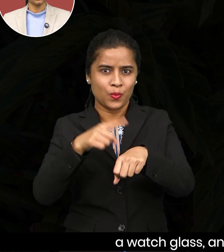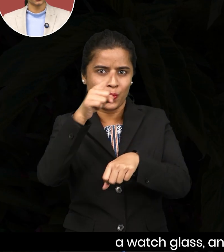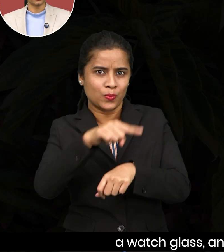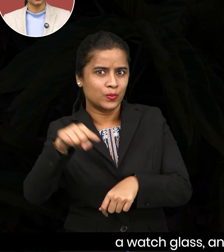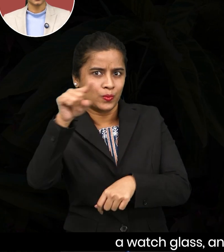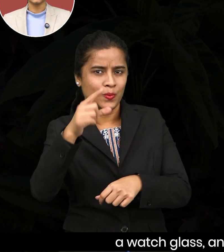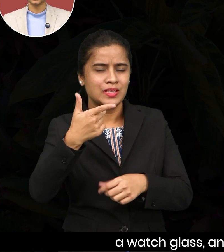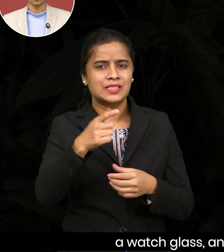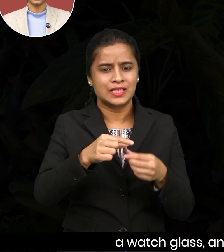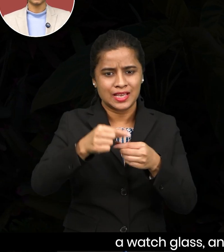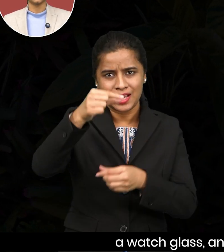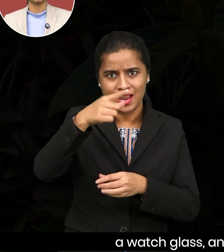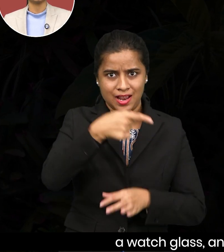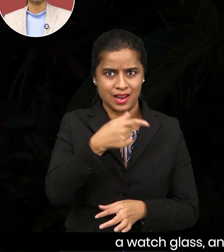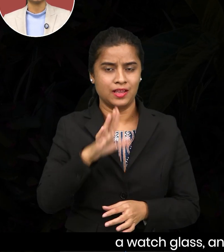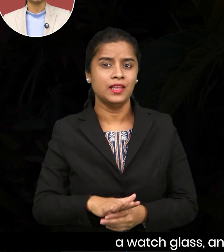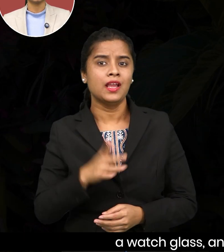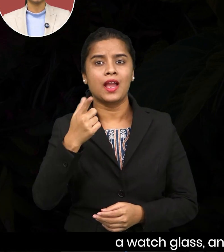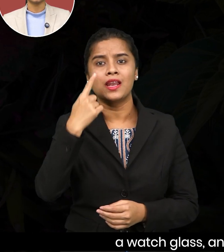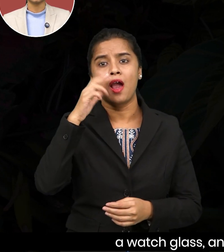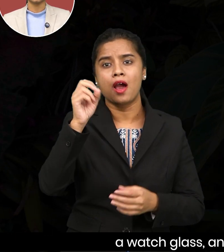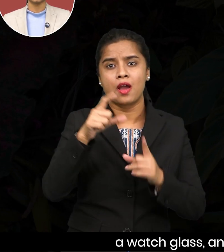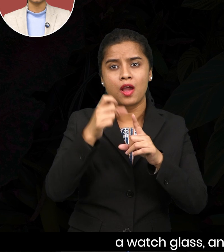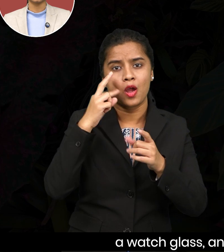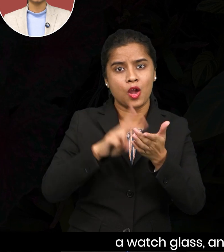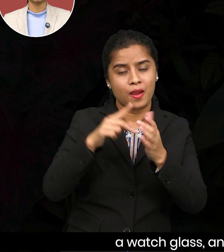iodine solution are required.